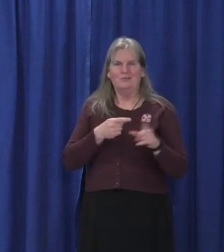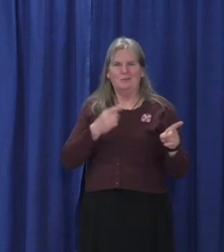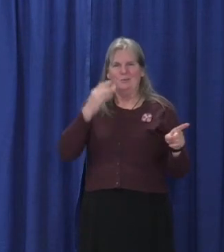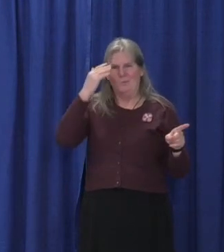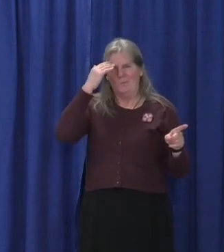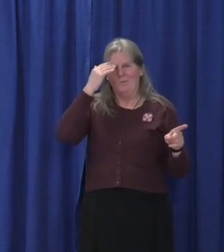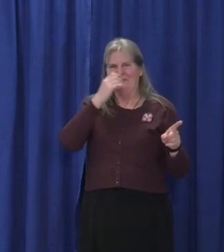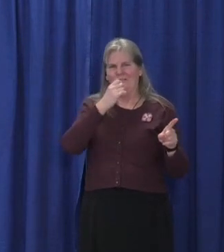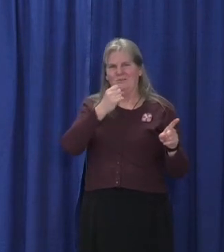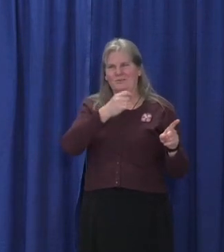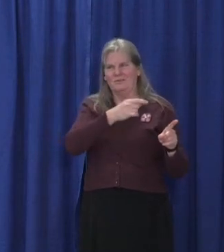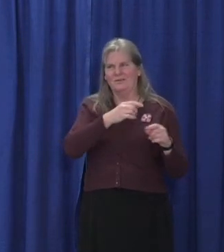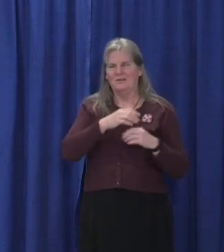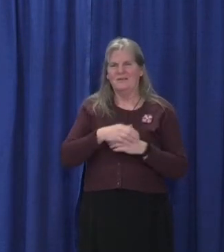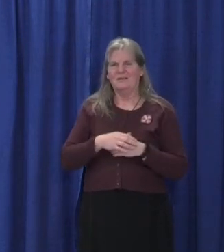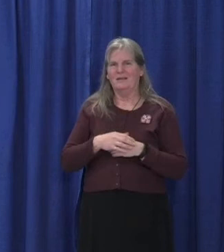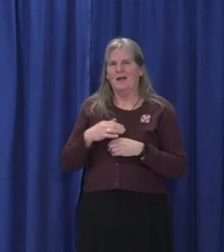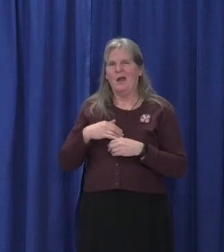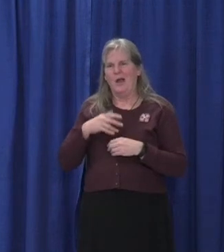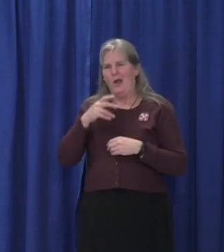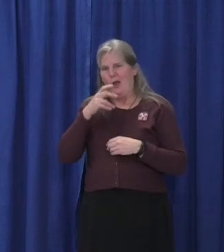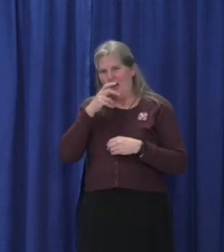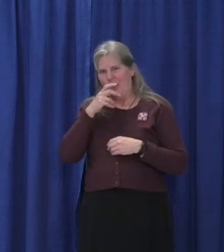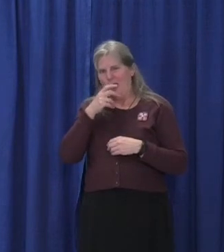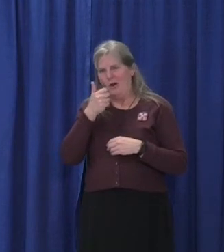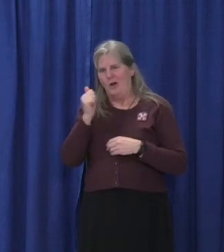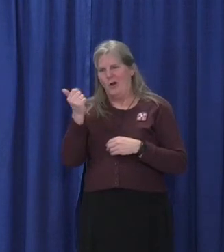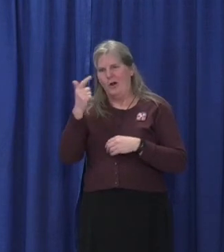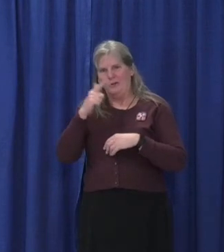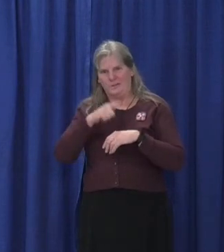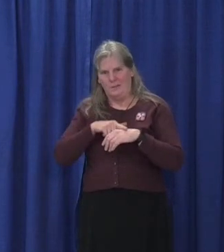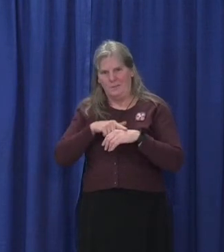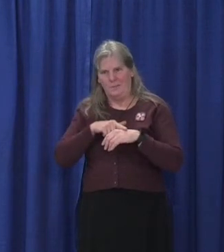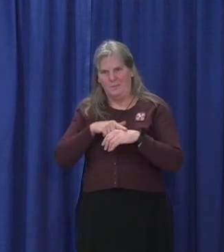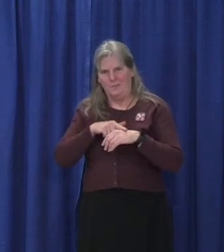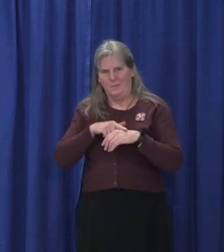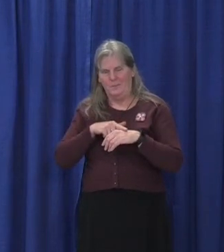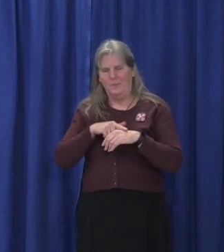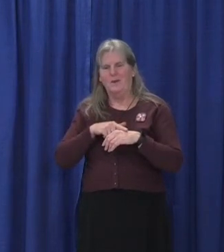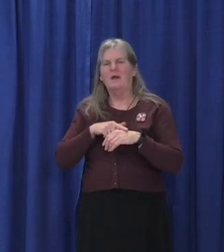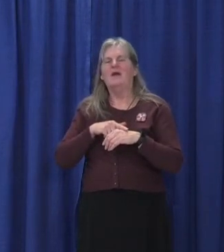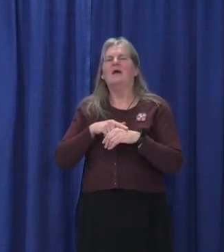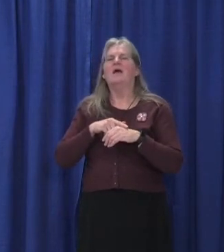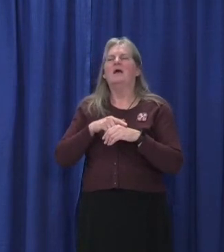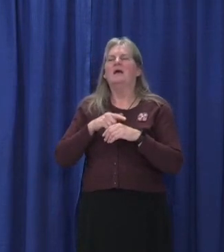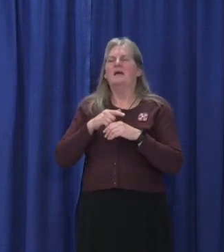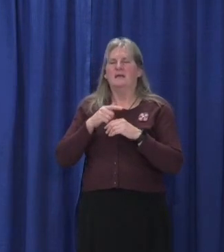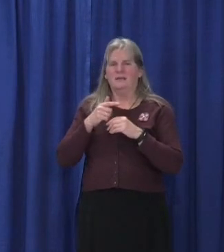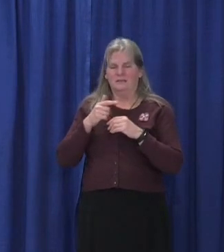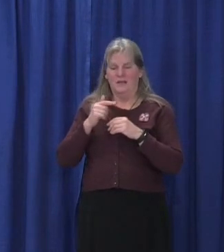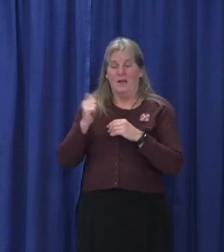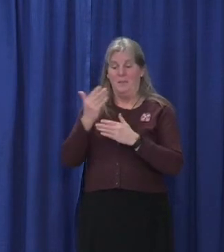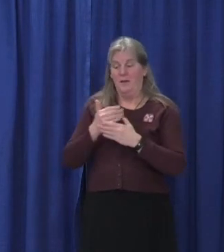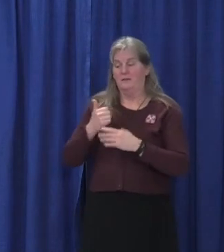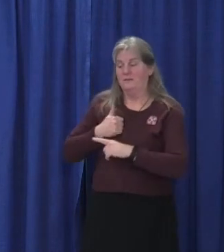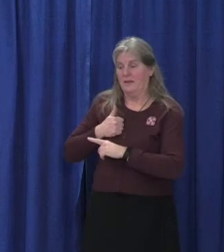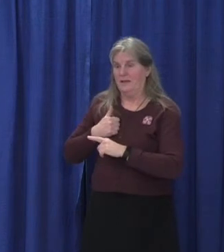outbreaks. And what I've heard every single time that there's epidemiology that's challenging the rest of Canada,